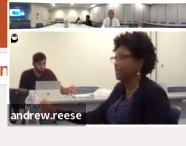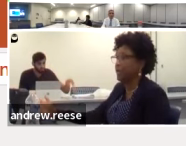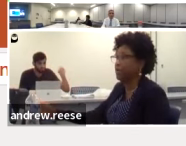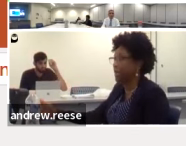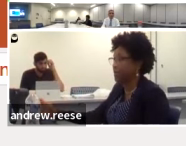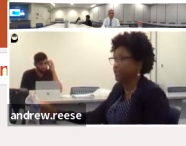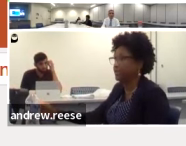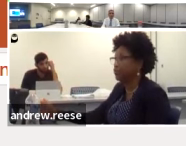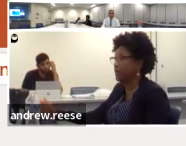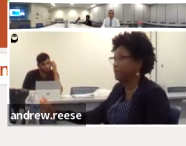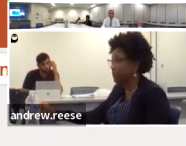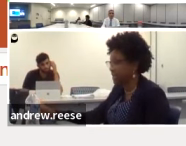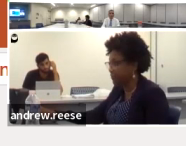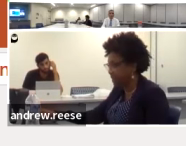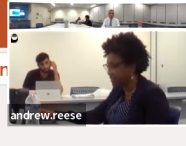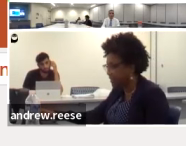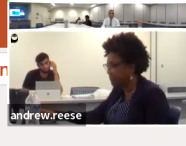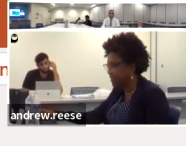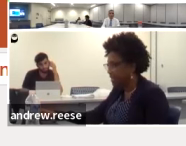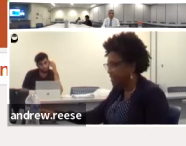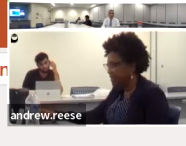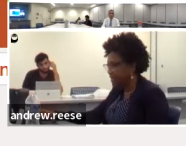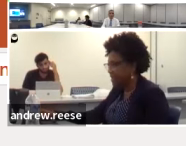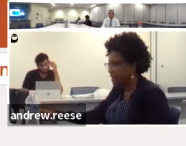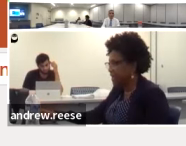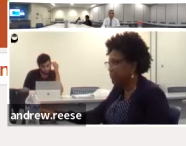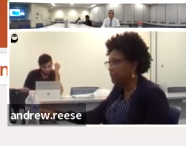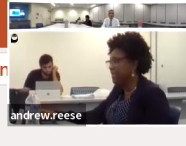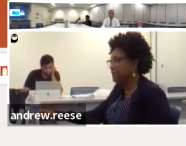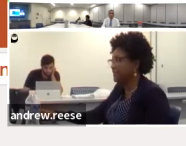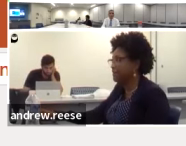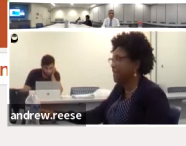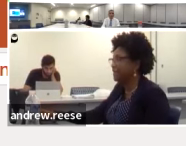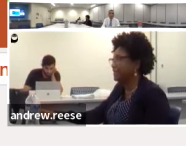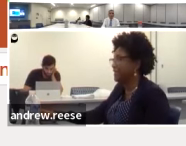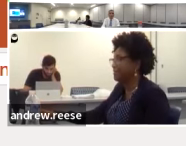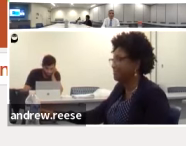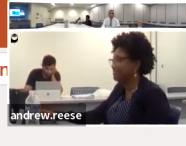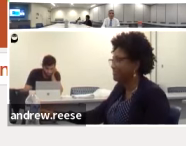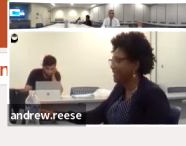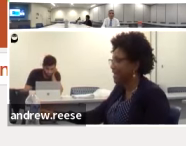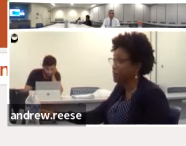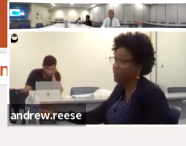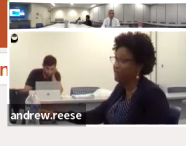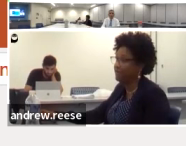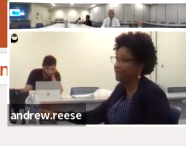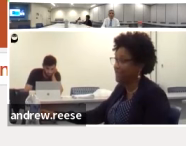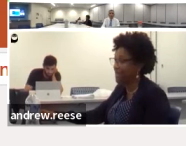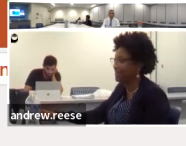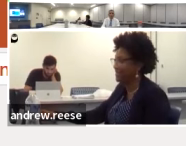SSI, well, depending on whether the person is working full-time or part-time. Improvement of self-esteem cannot